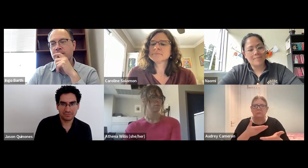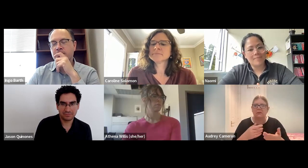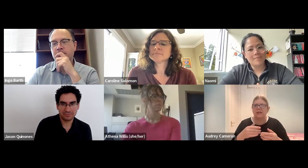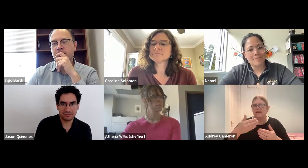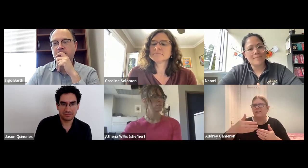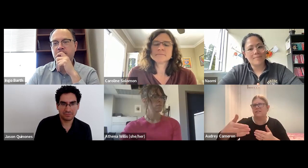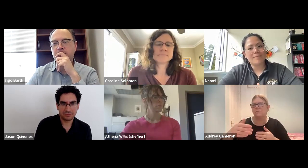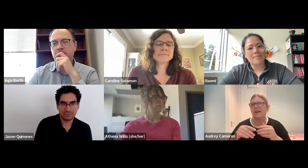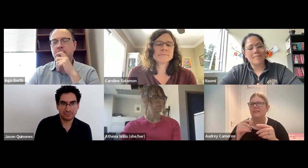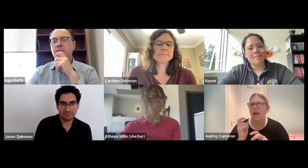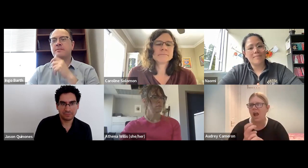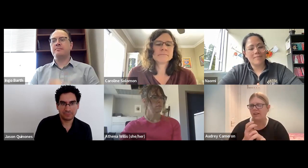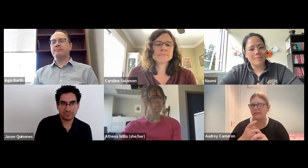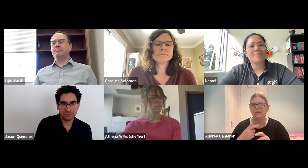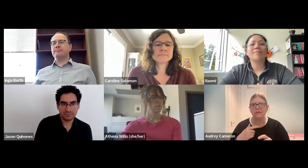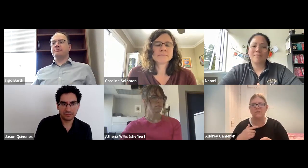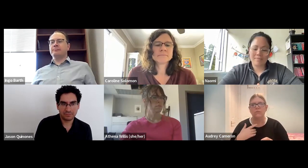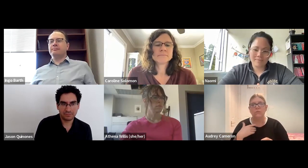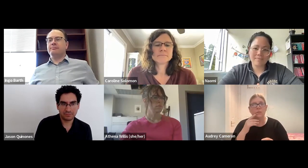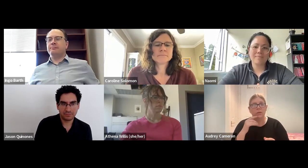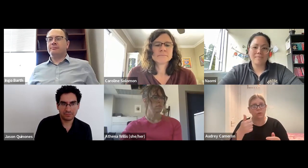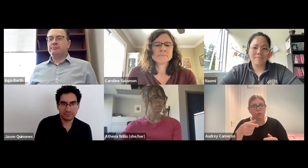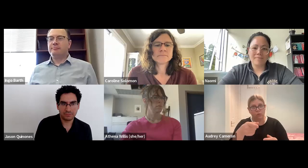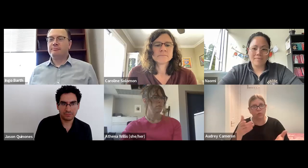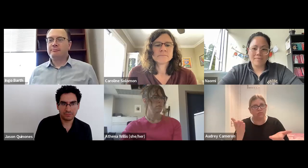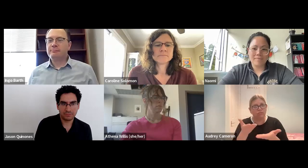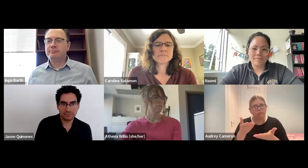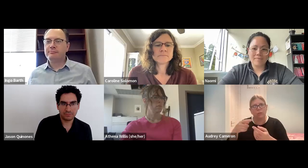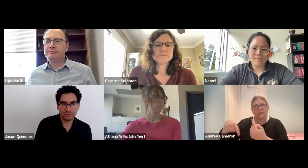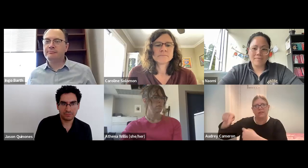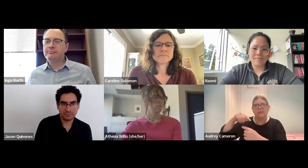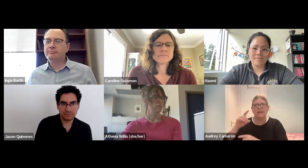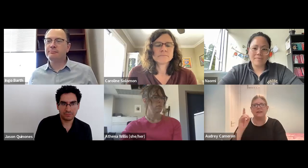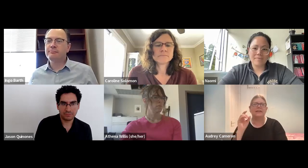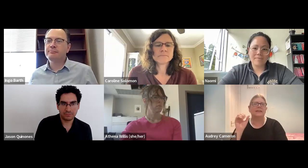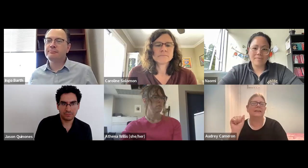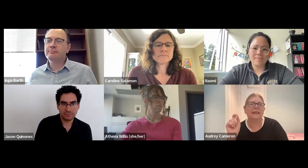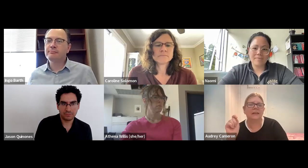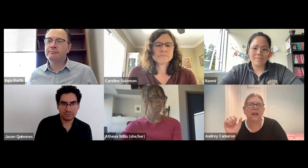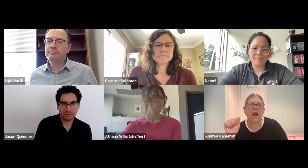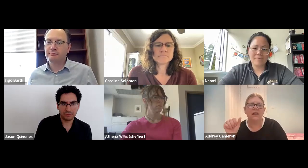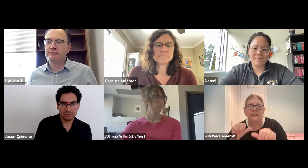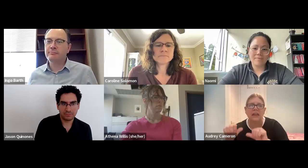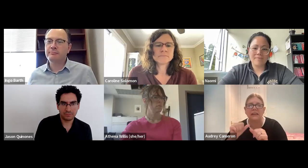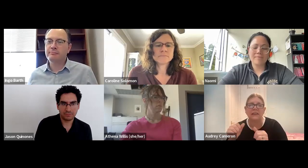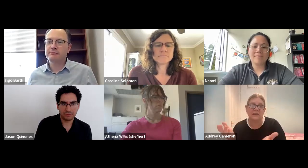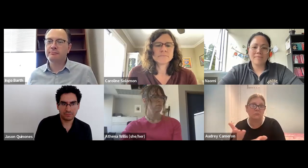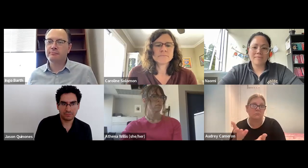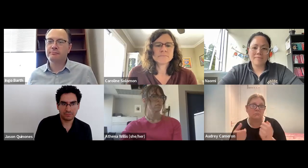Yeah, you know, figuring out what people like can be hard, you know, and having these discussions